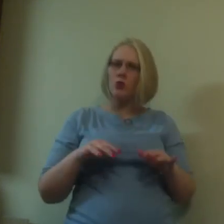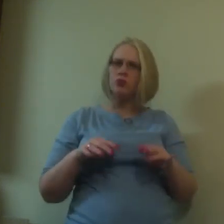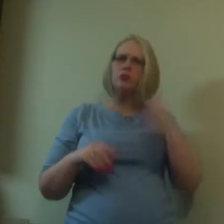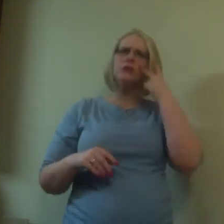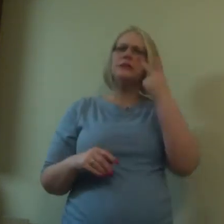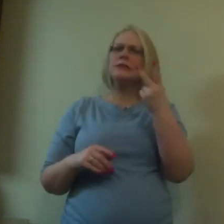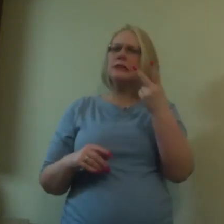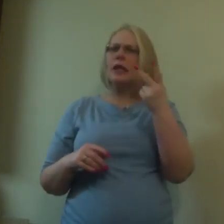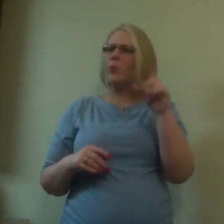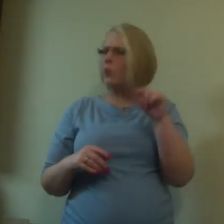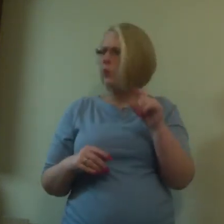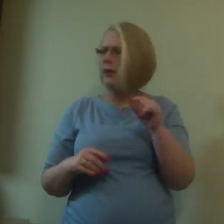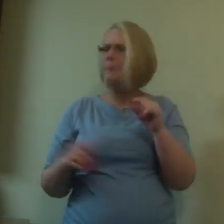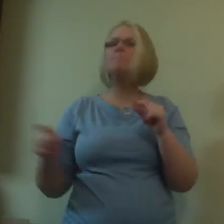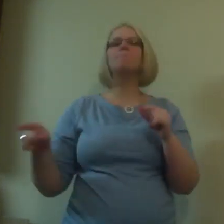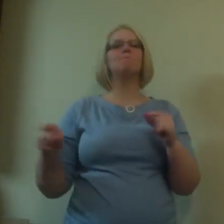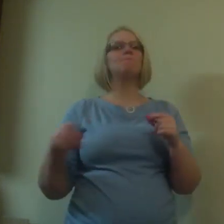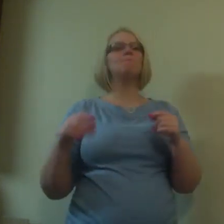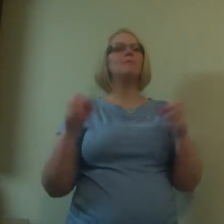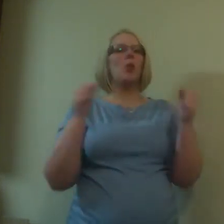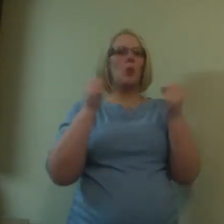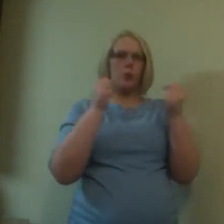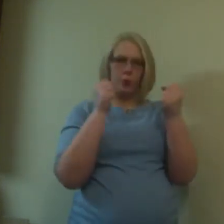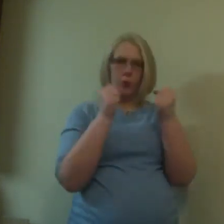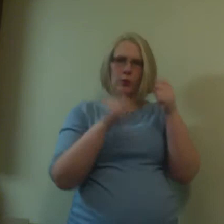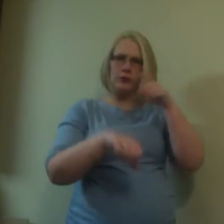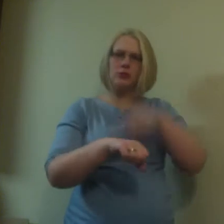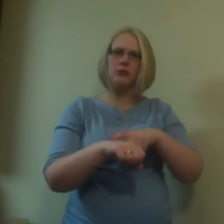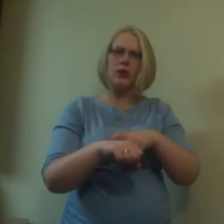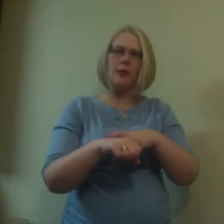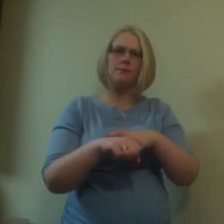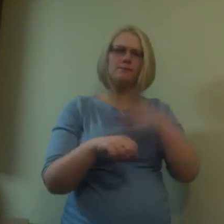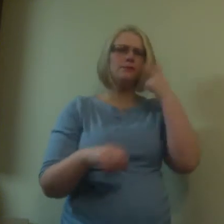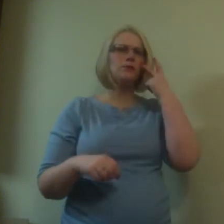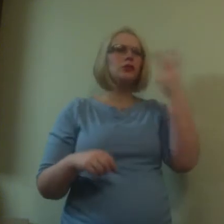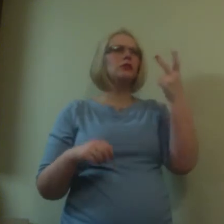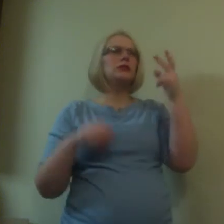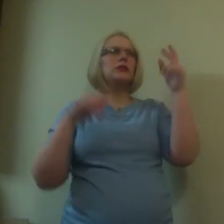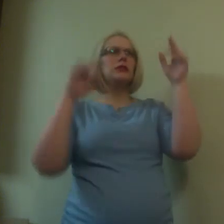other time of the year? No. Why does it come just in the wintertime?